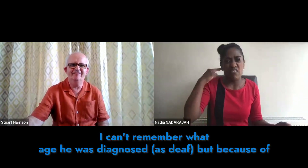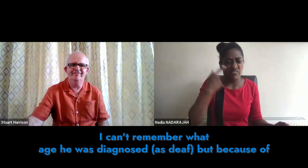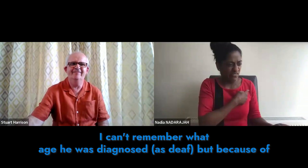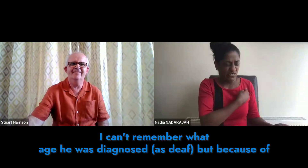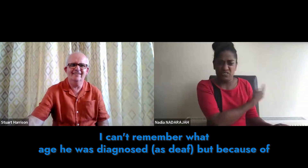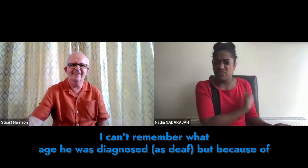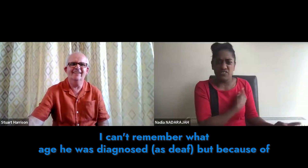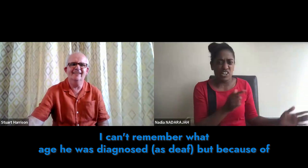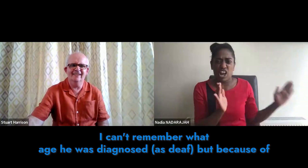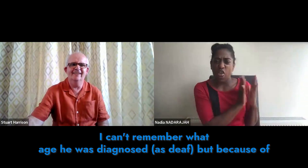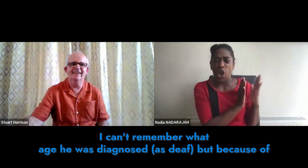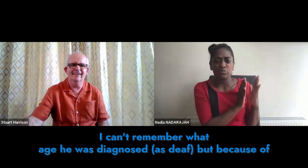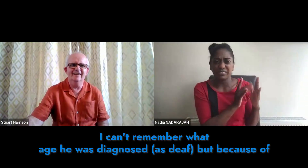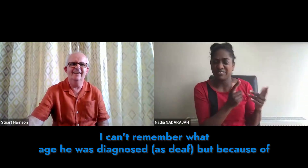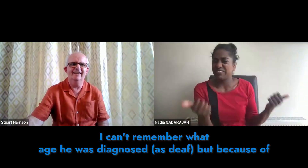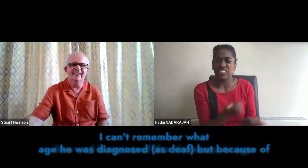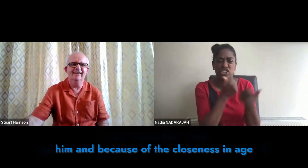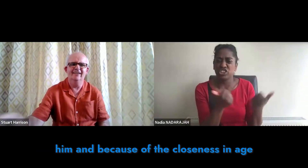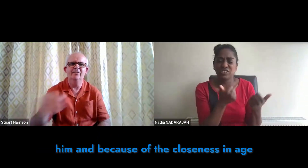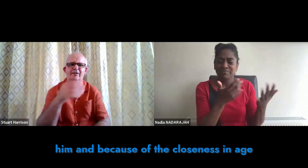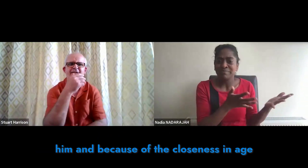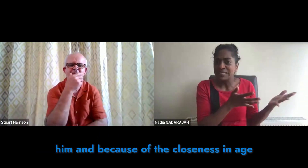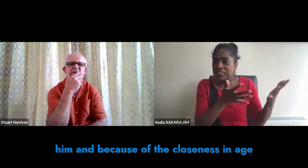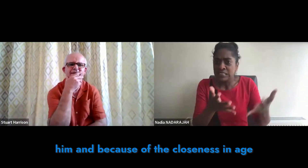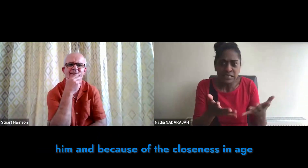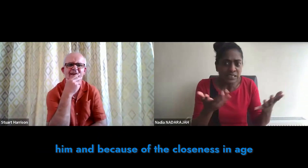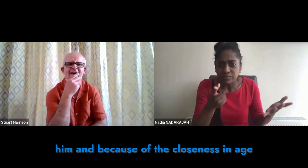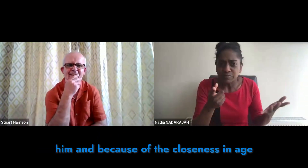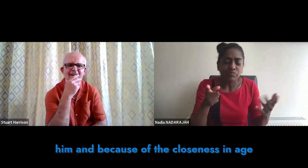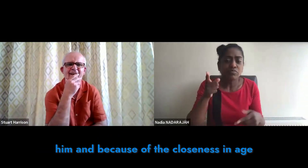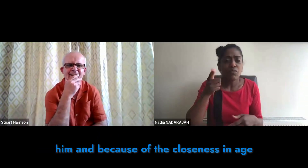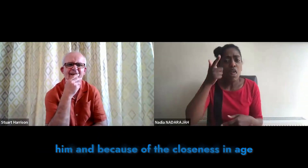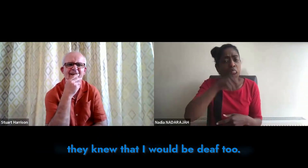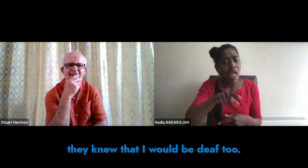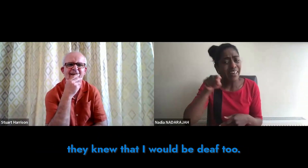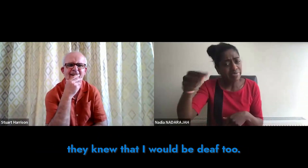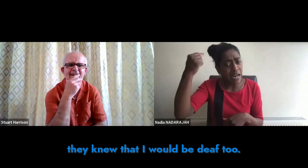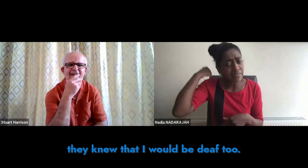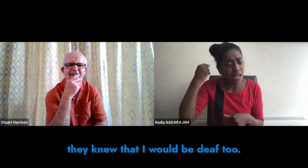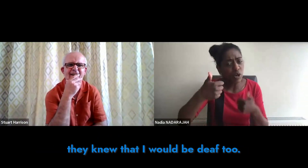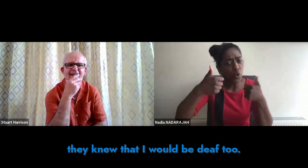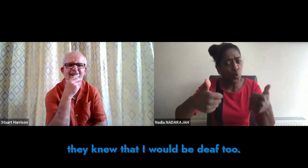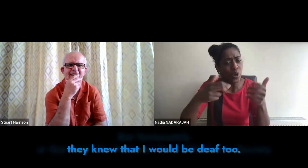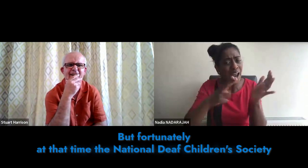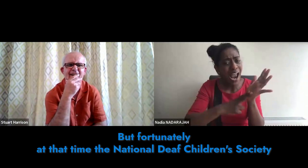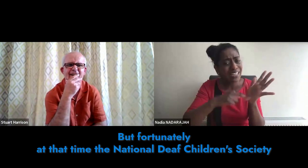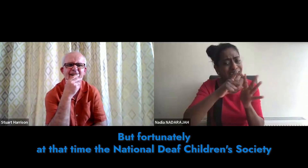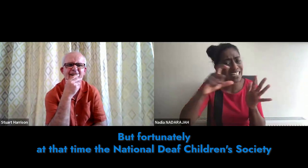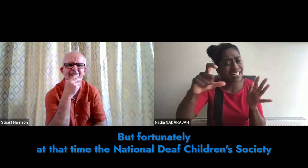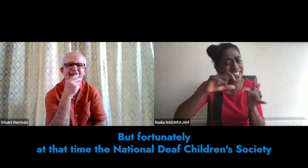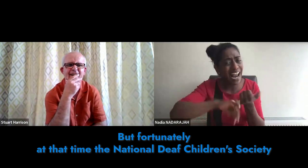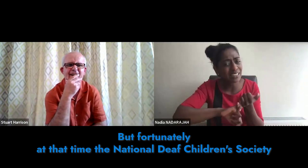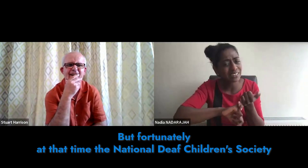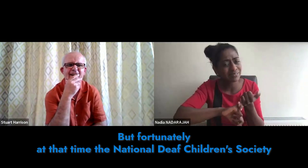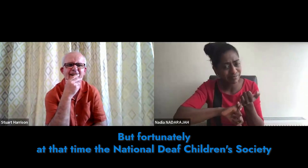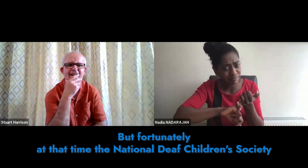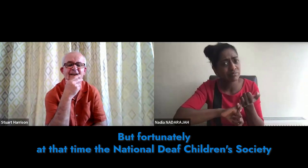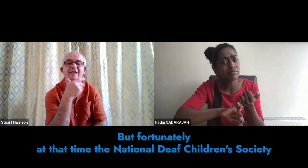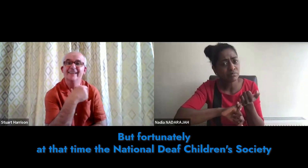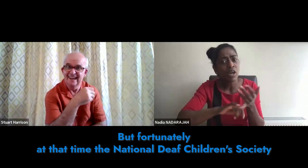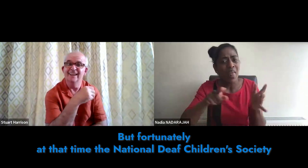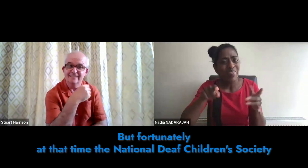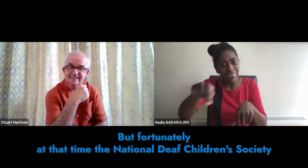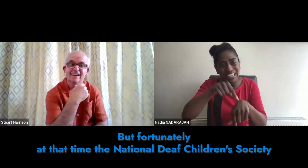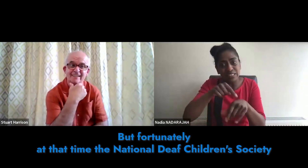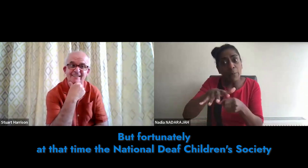when age he was diagnosed, but because of him and because of close in age, they knew that I would be. But fortunately, at that